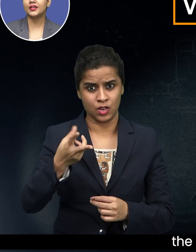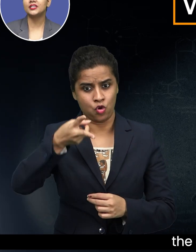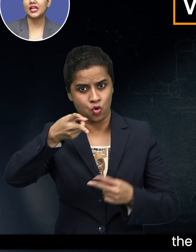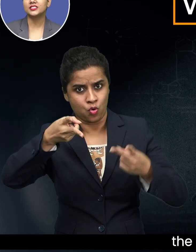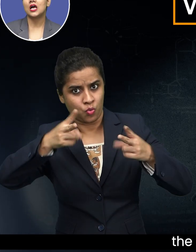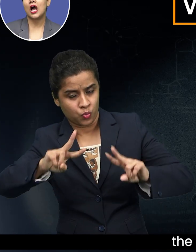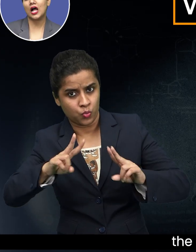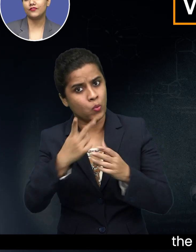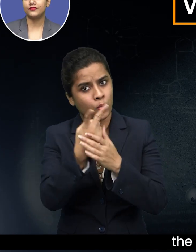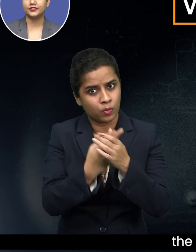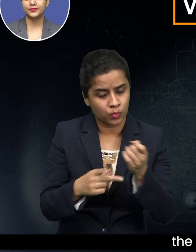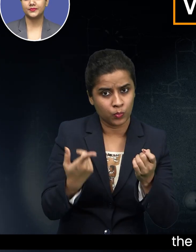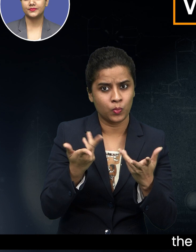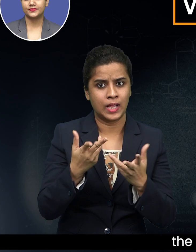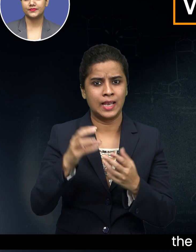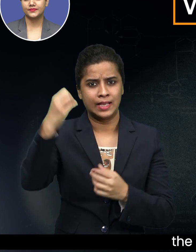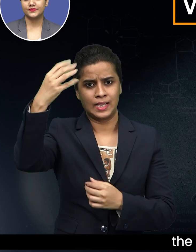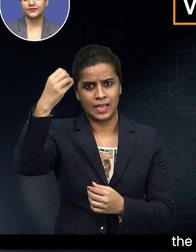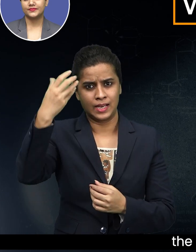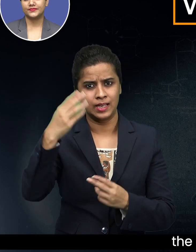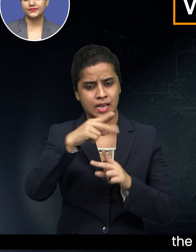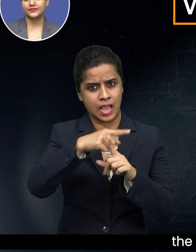the current gets halved.